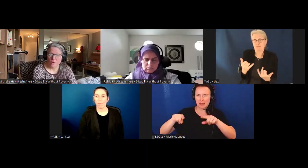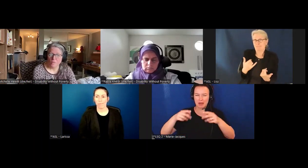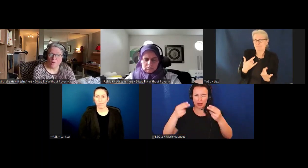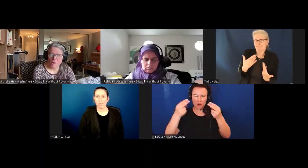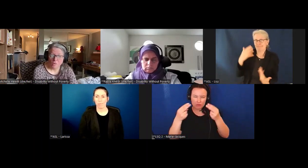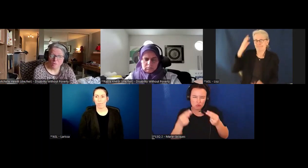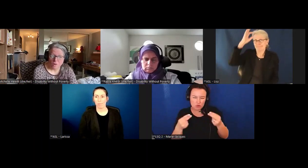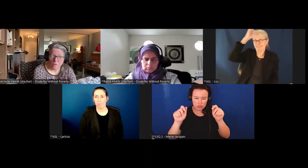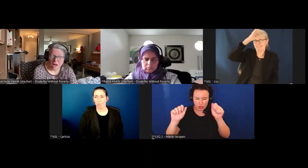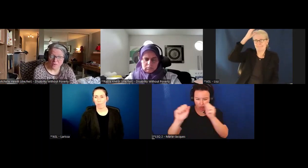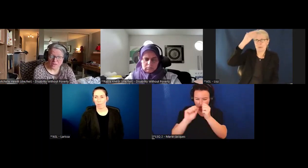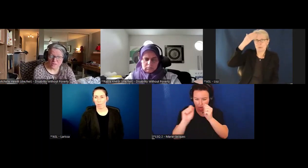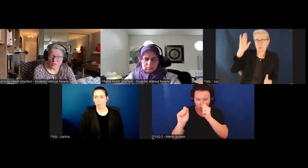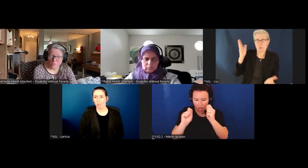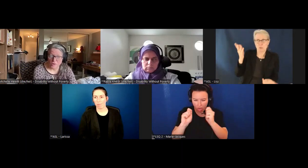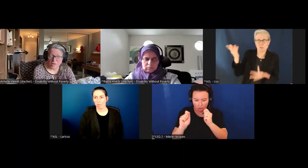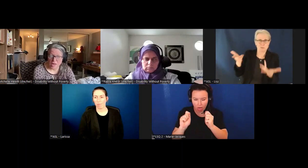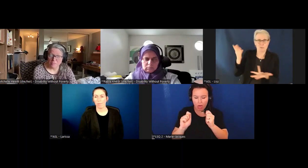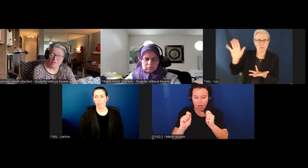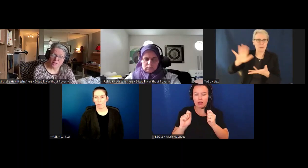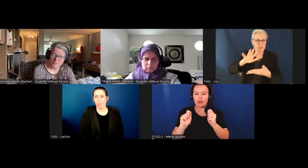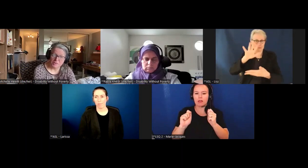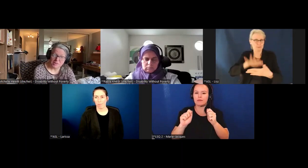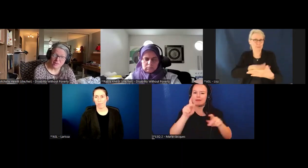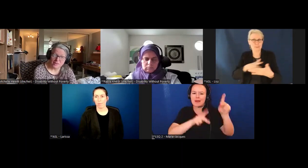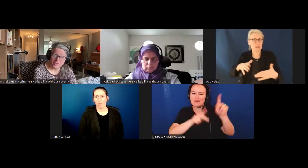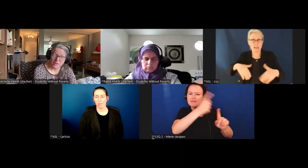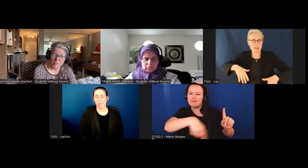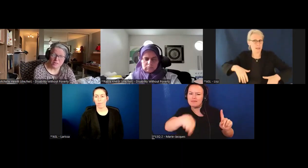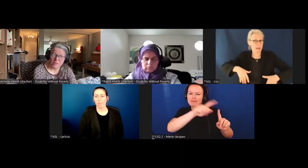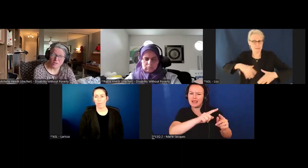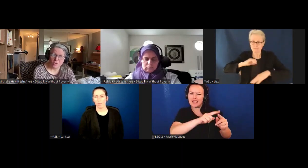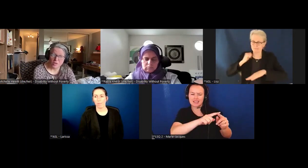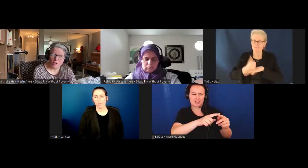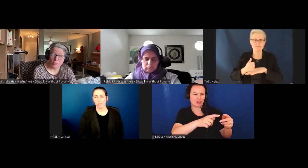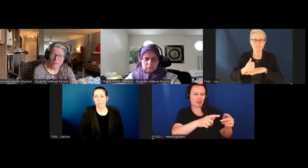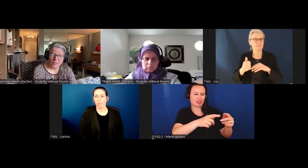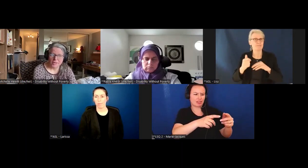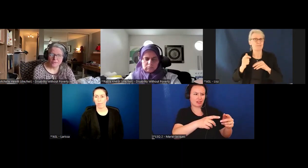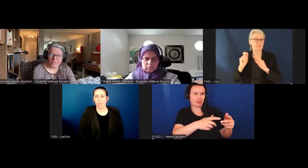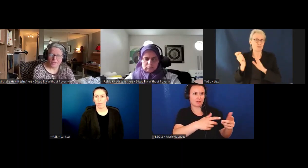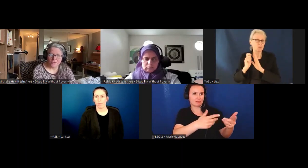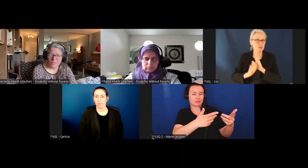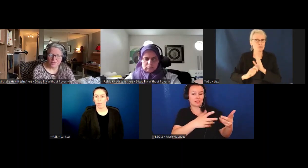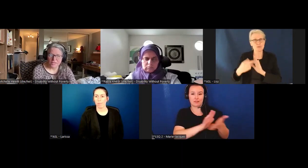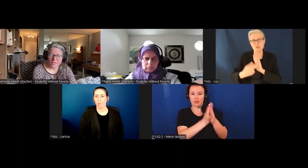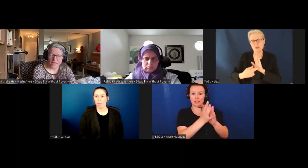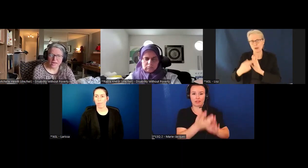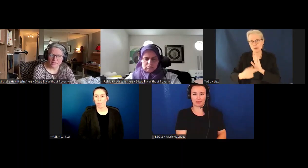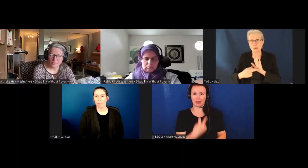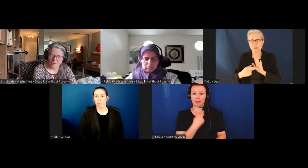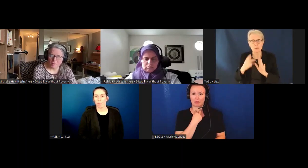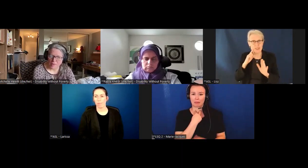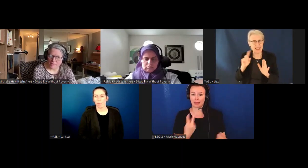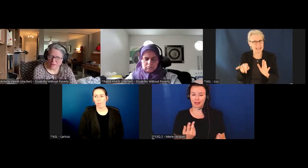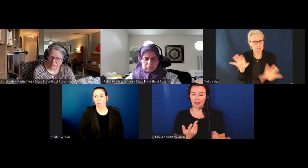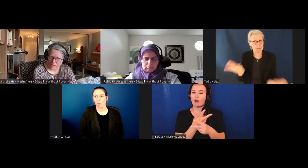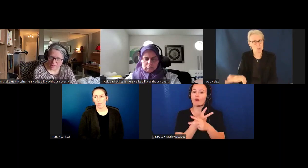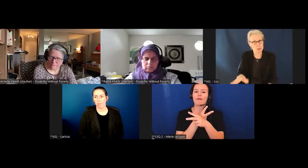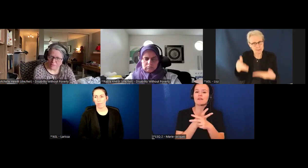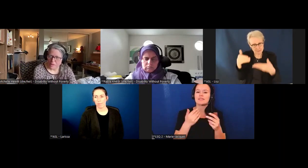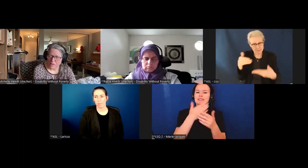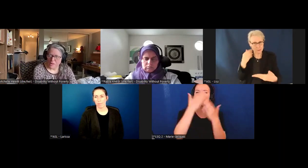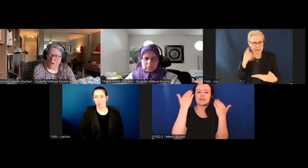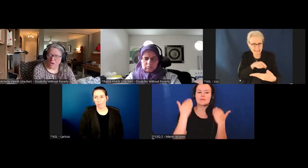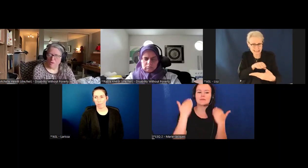We don't know how that's going to work yet, because, as we say, that's at the piece that's coming up. The devil is in the details, and we haven't met the devil